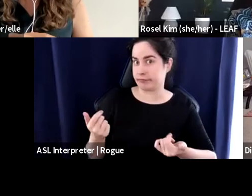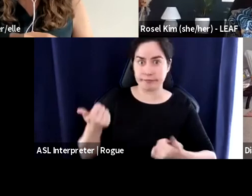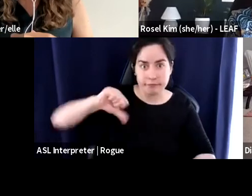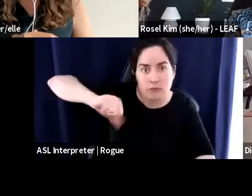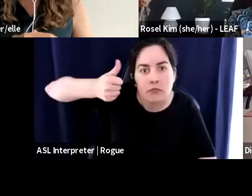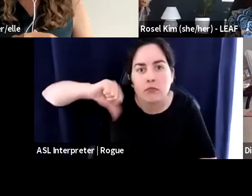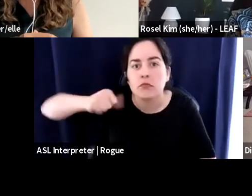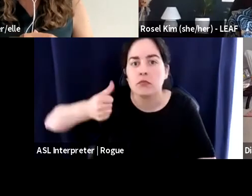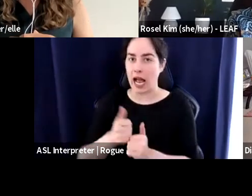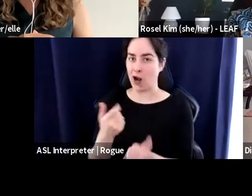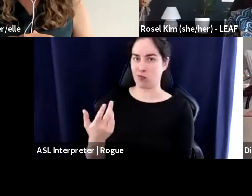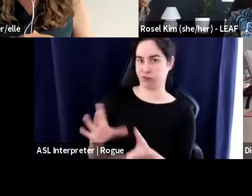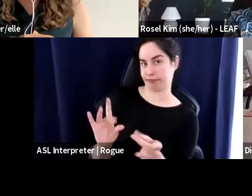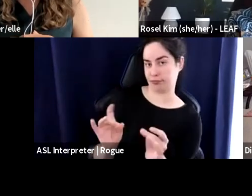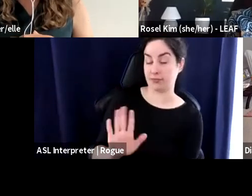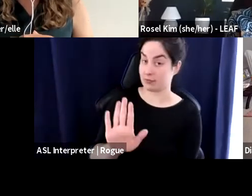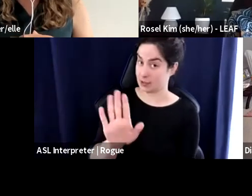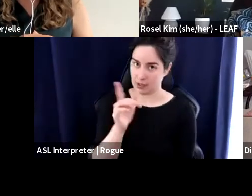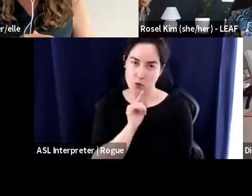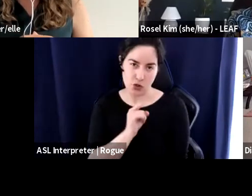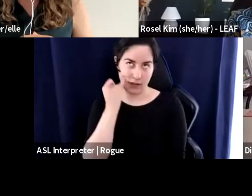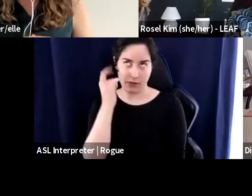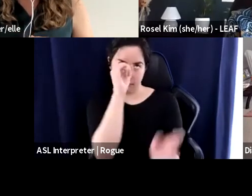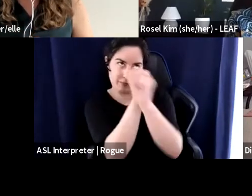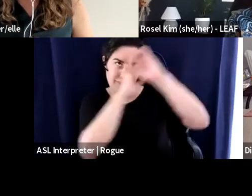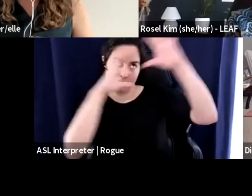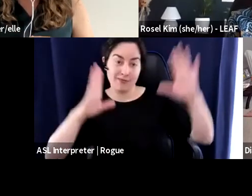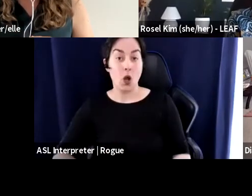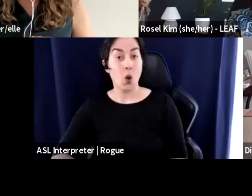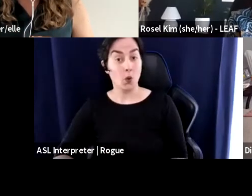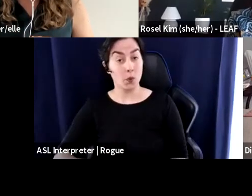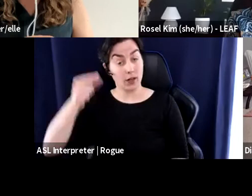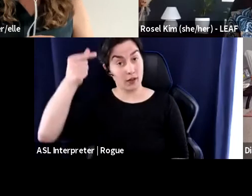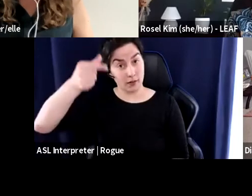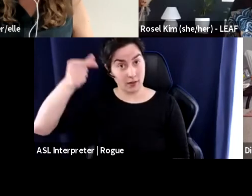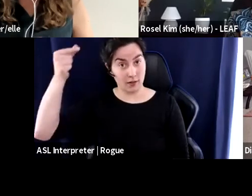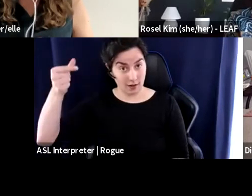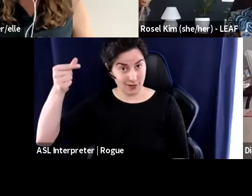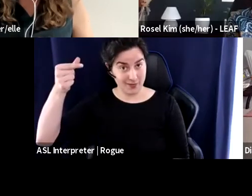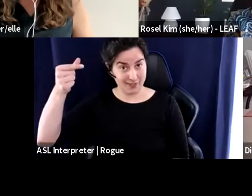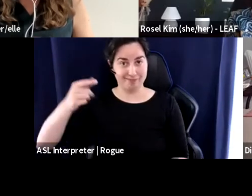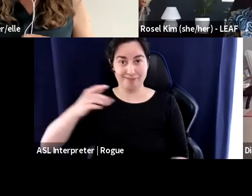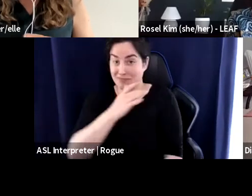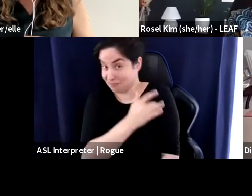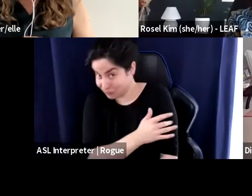the government of Canada and the provinces and territories like to put a very positive